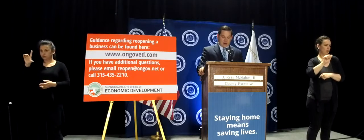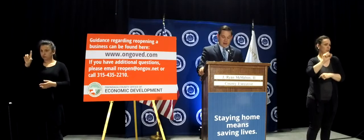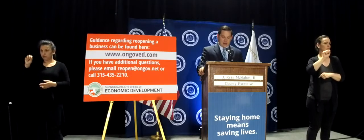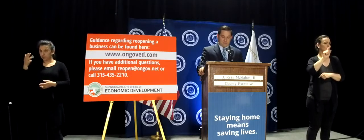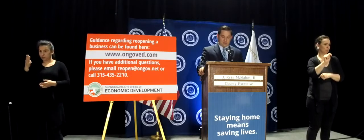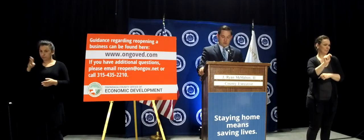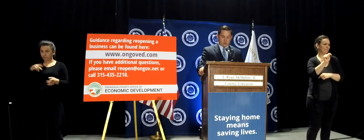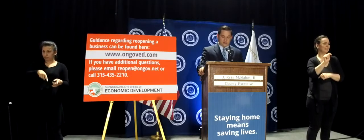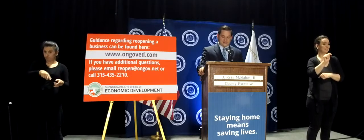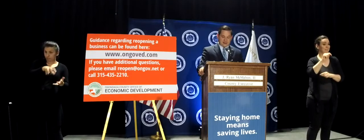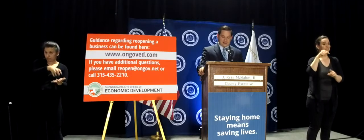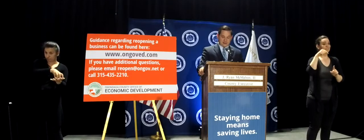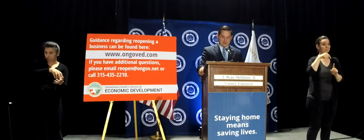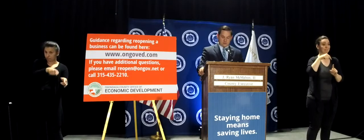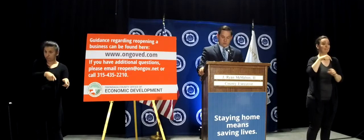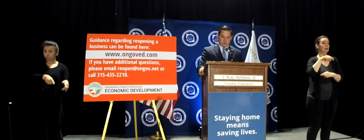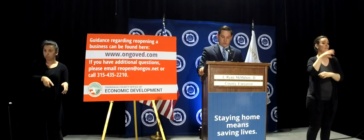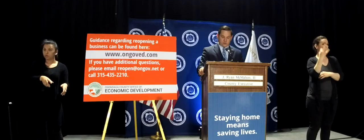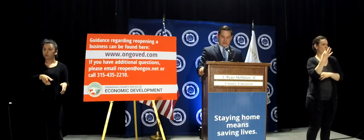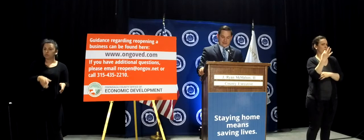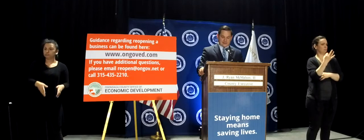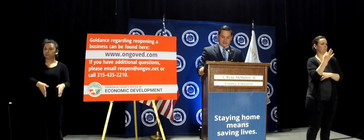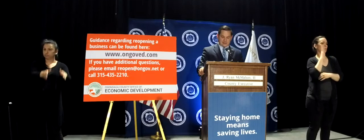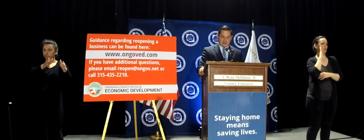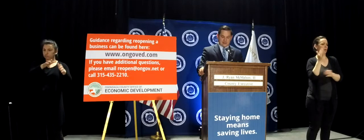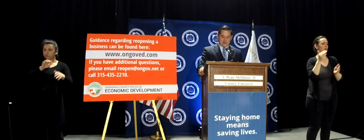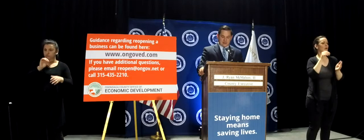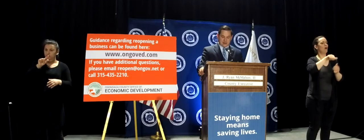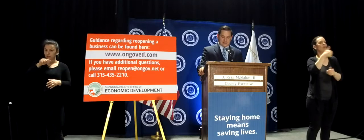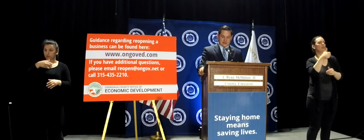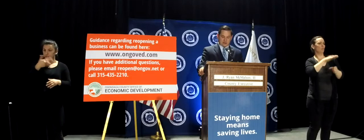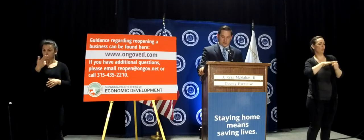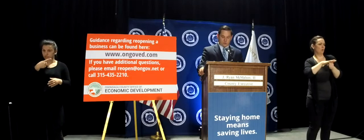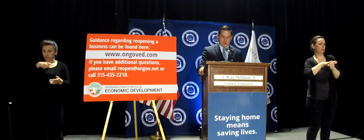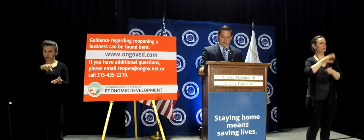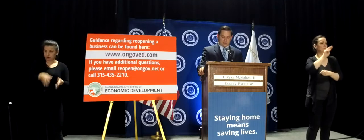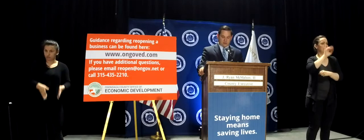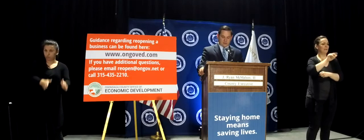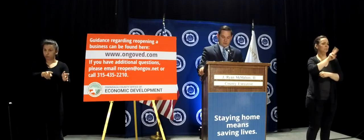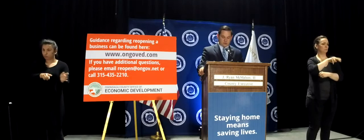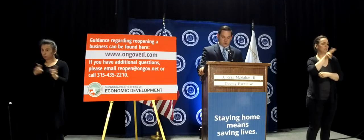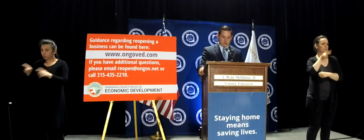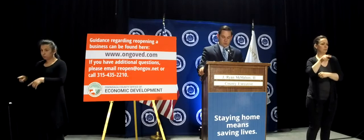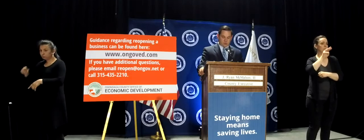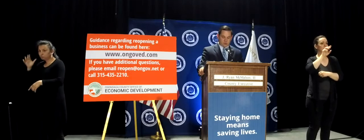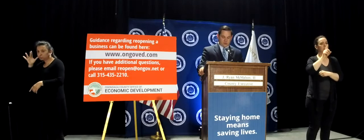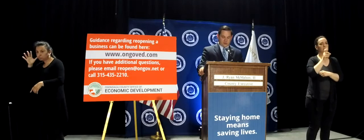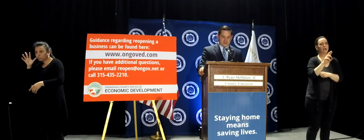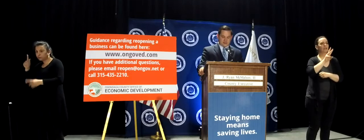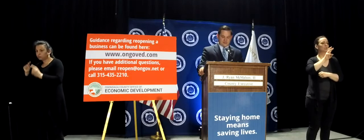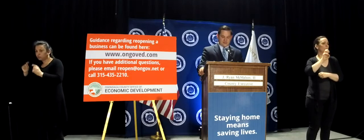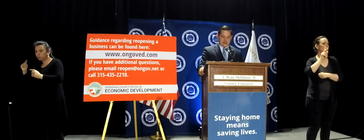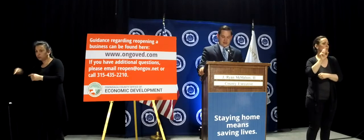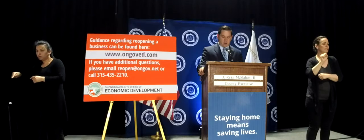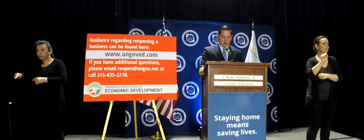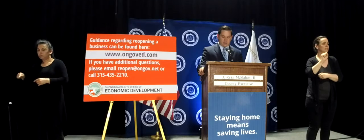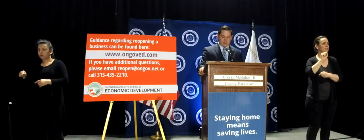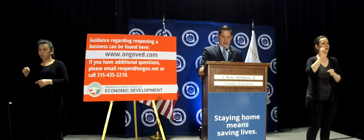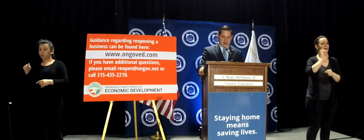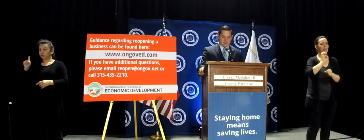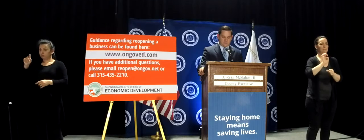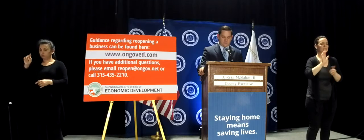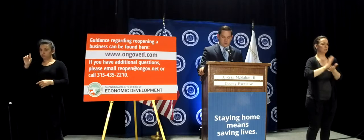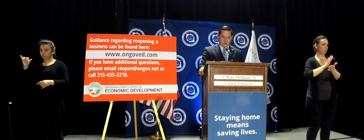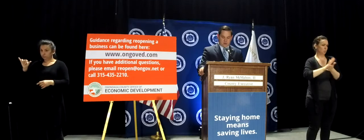on Friday, May 22nd, we will be doing testing at Dr. Weeks Elementary School, 710